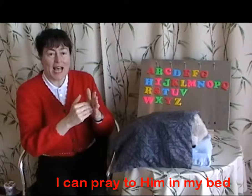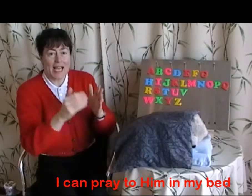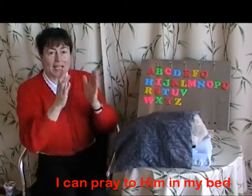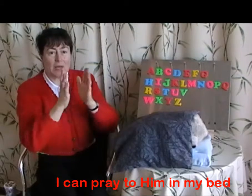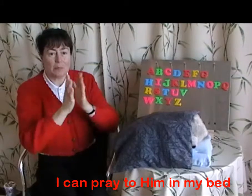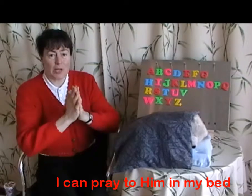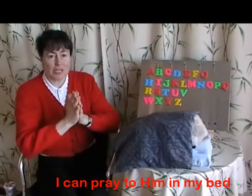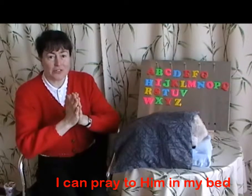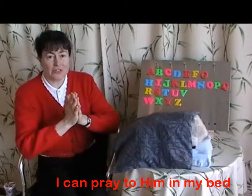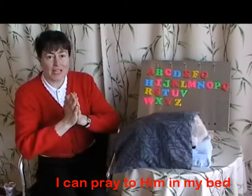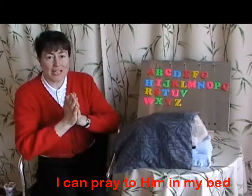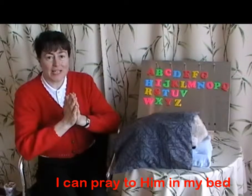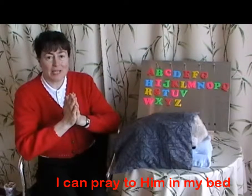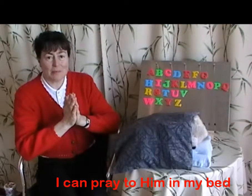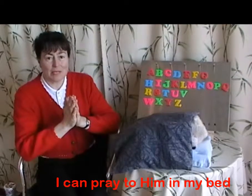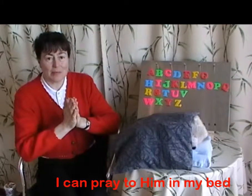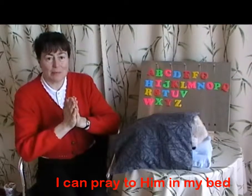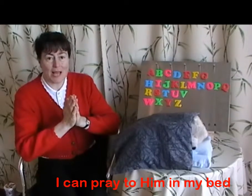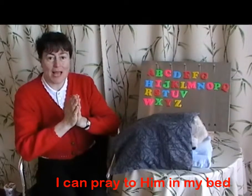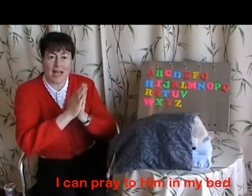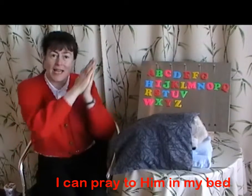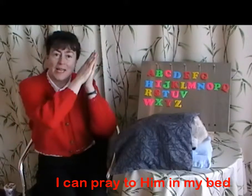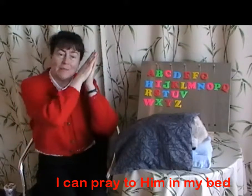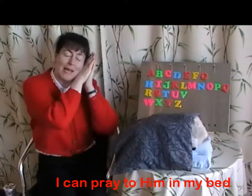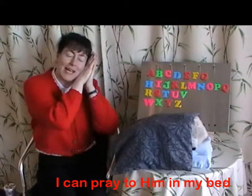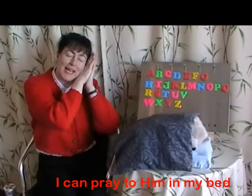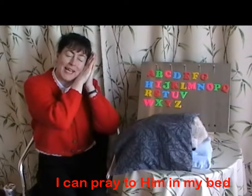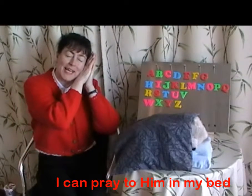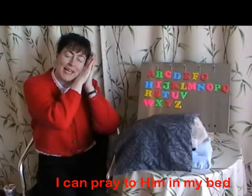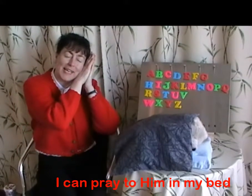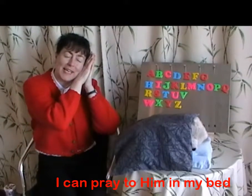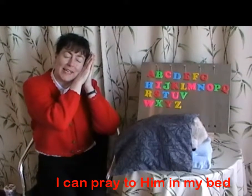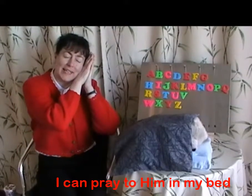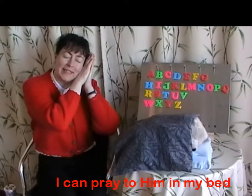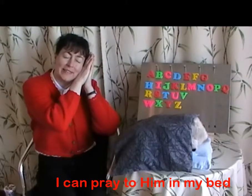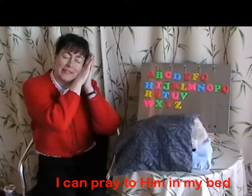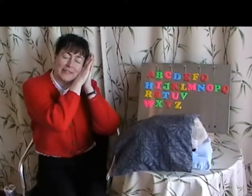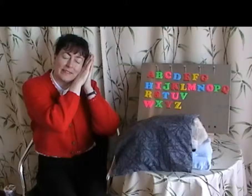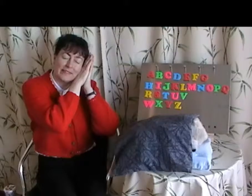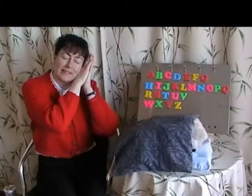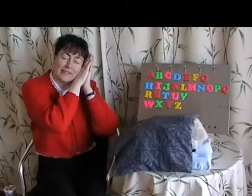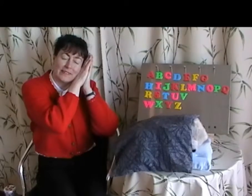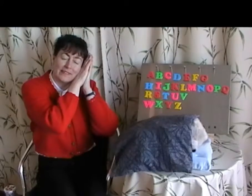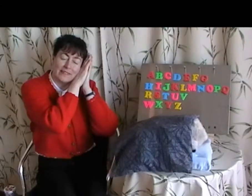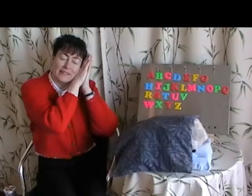I can pray to Him in my bed.